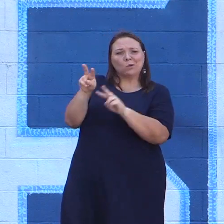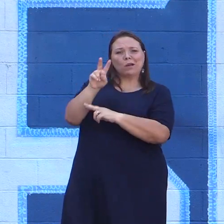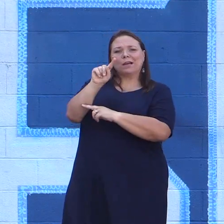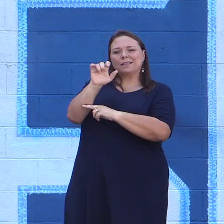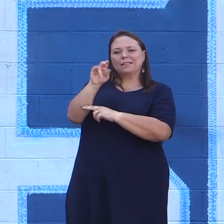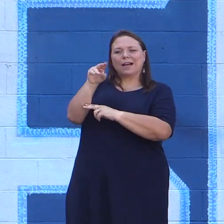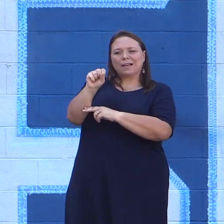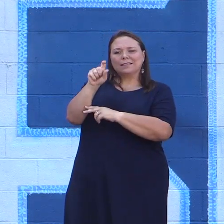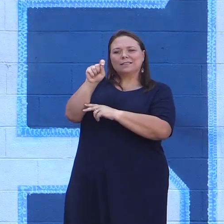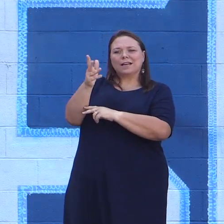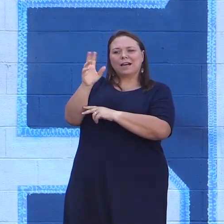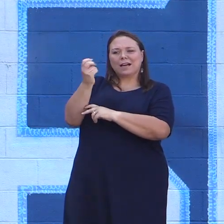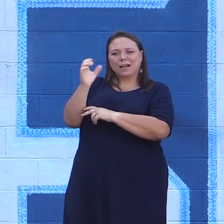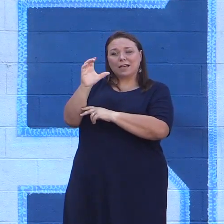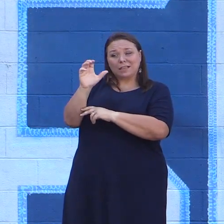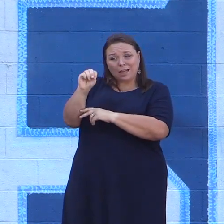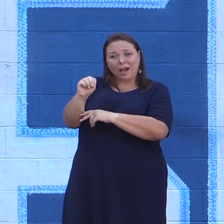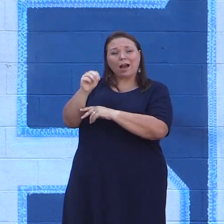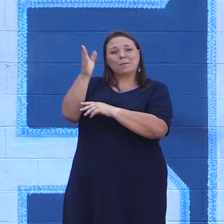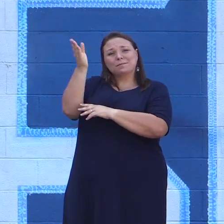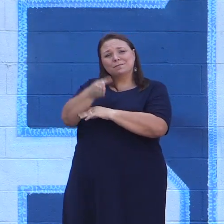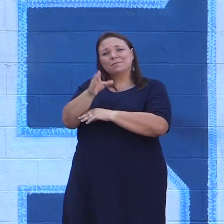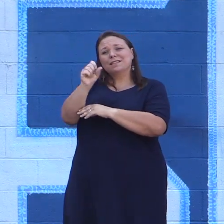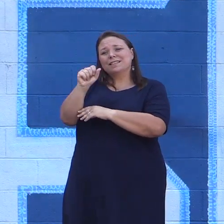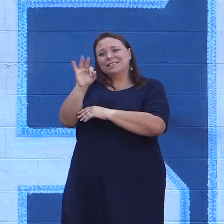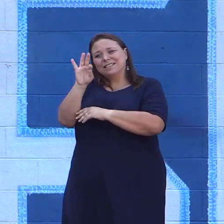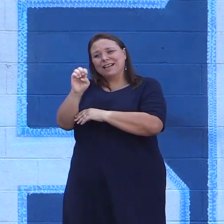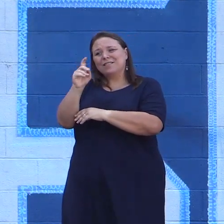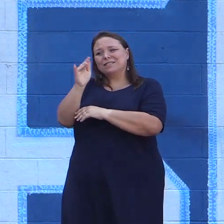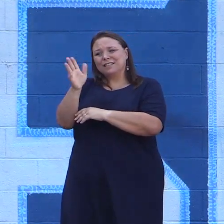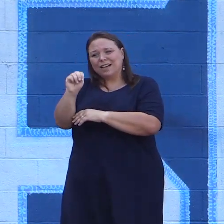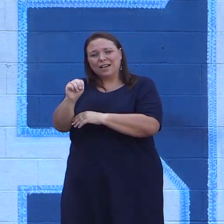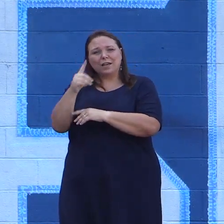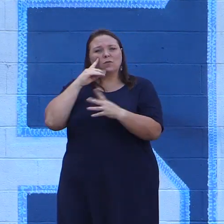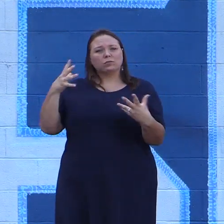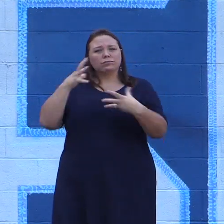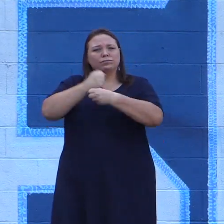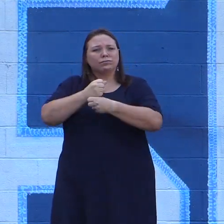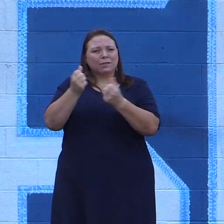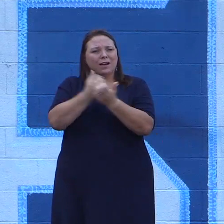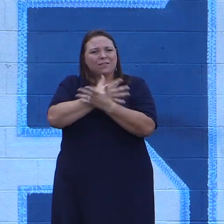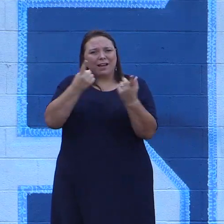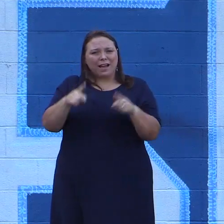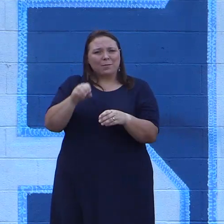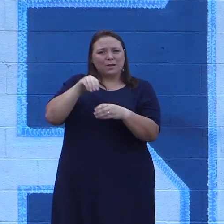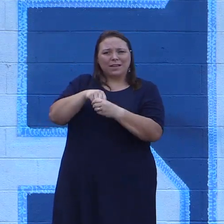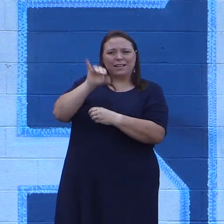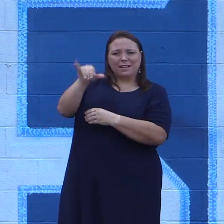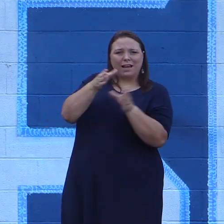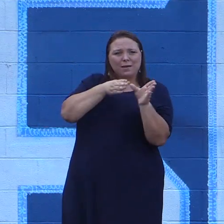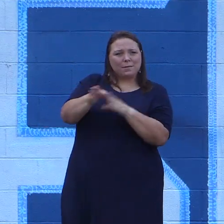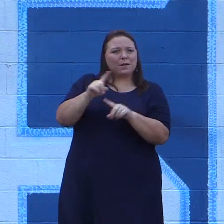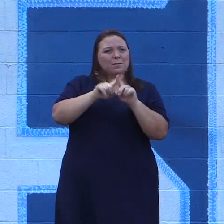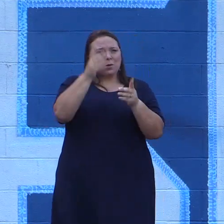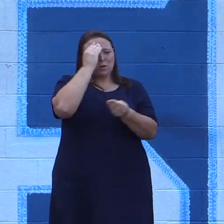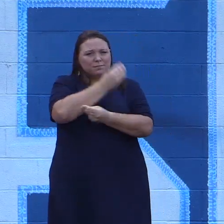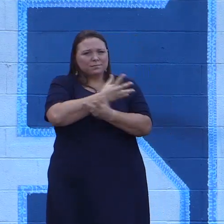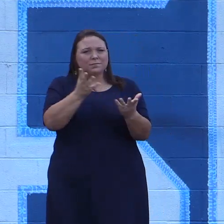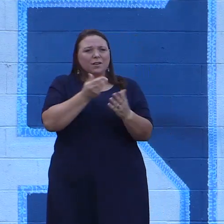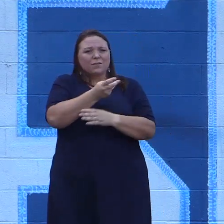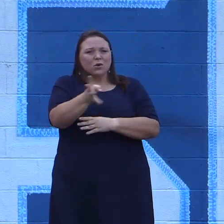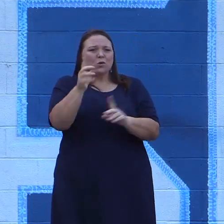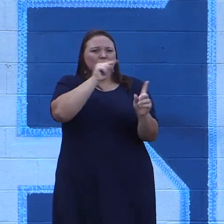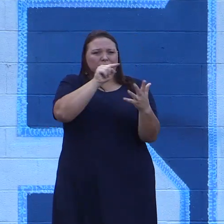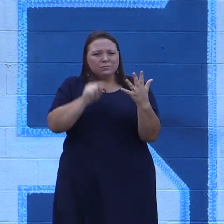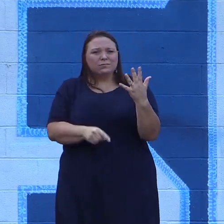TennesseeTitans.com/Safe Stadium to read a more detailed overview of the Safe Stadium plan. But I'd like to share a few highlights of the plan